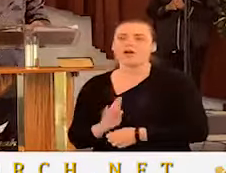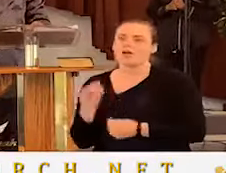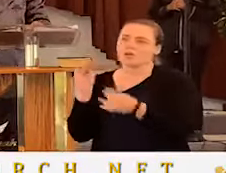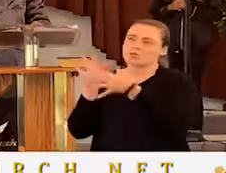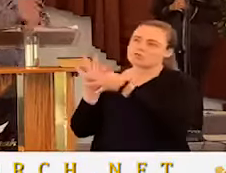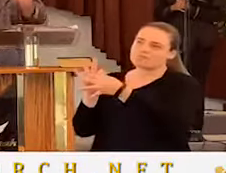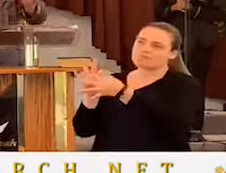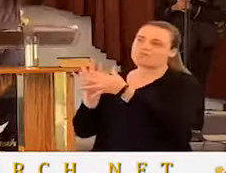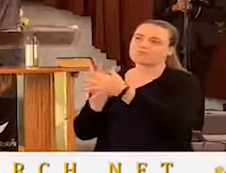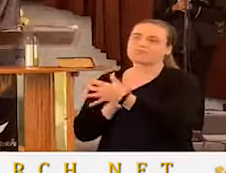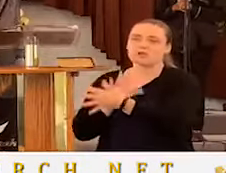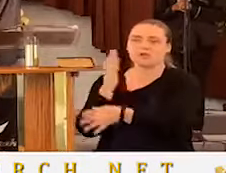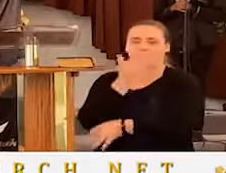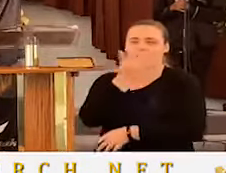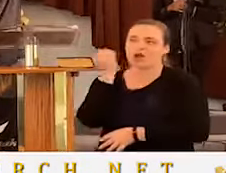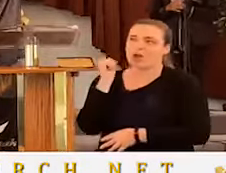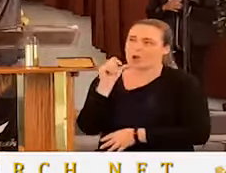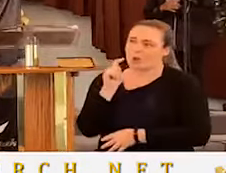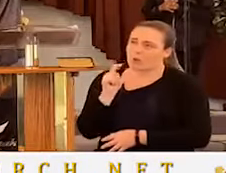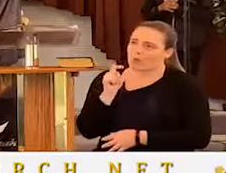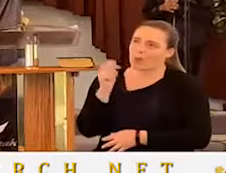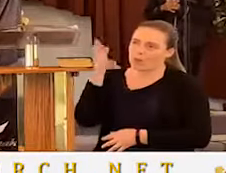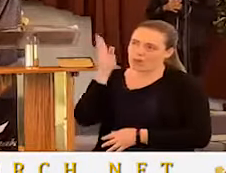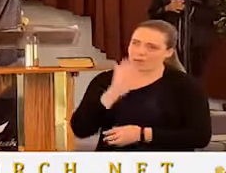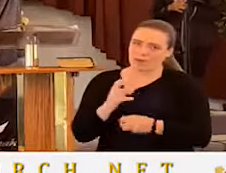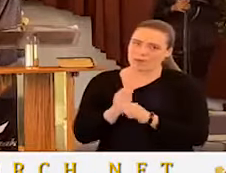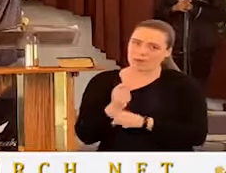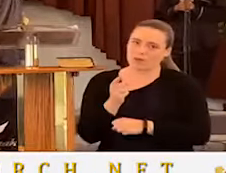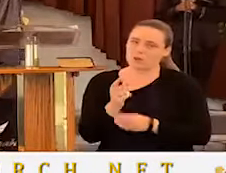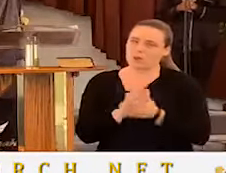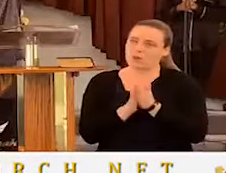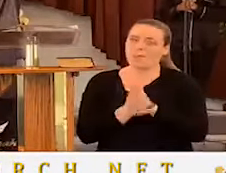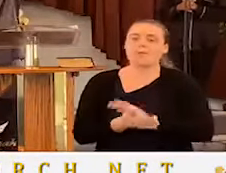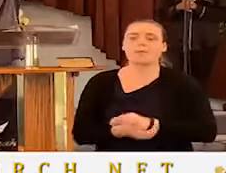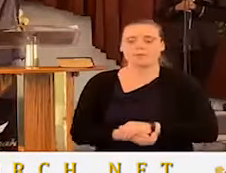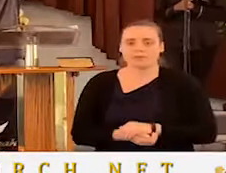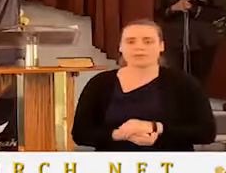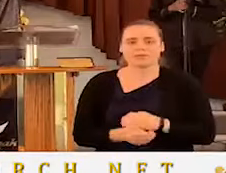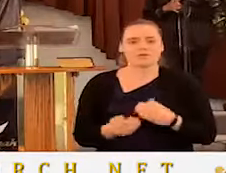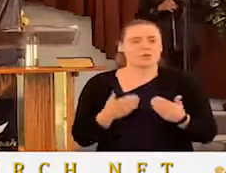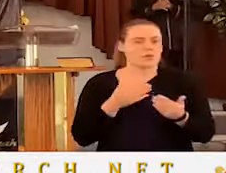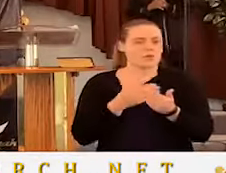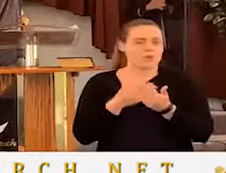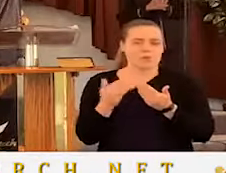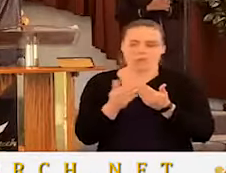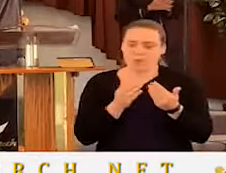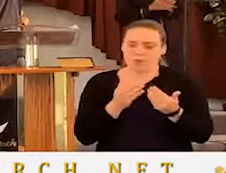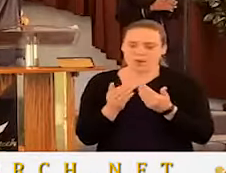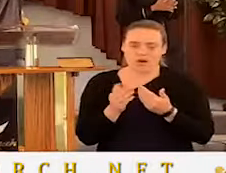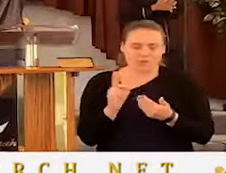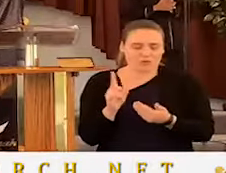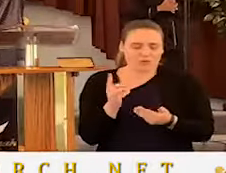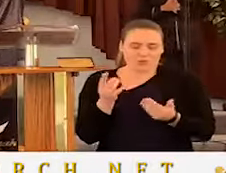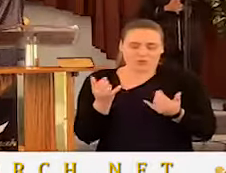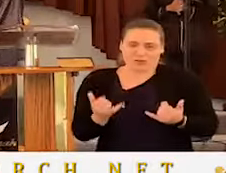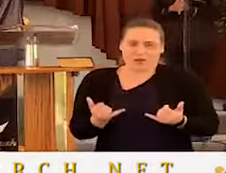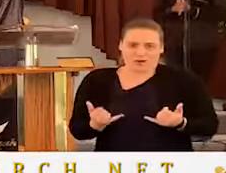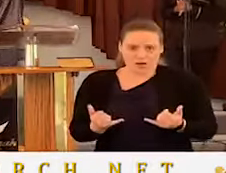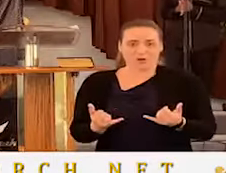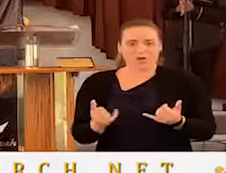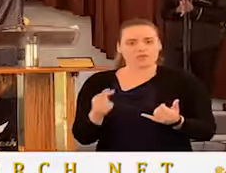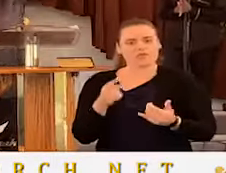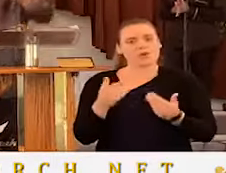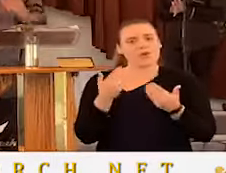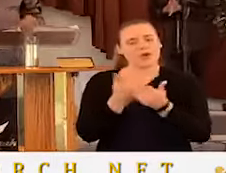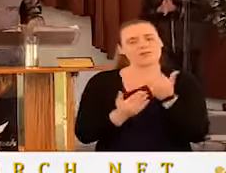you. All I want you to do is lift your hands. Wherever you're watching, lift your hands. And say, Lord